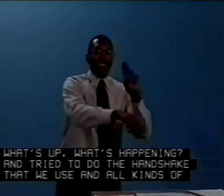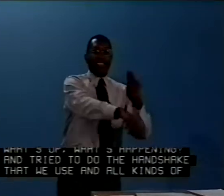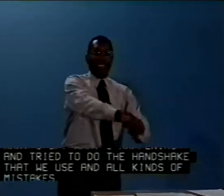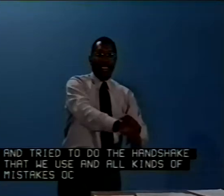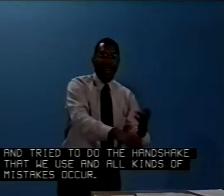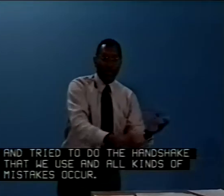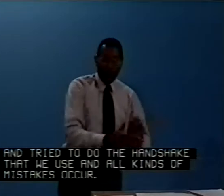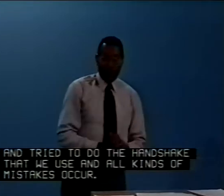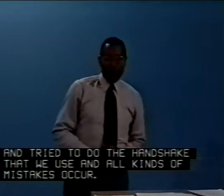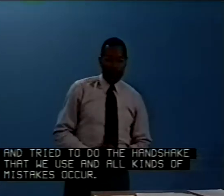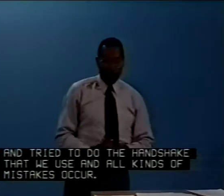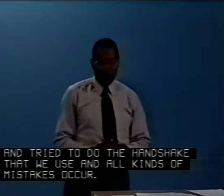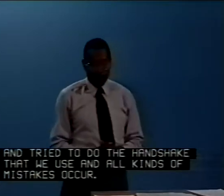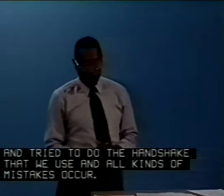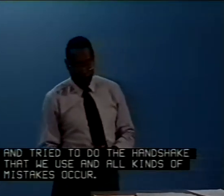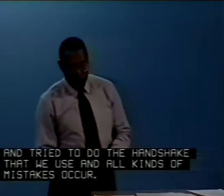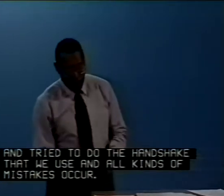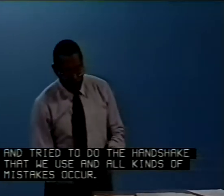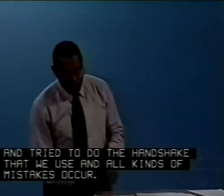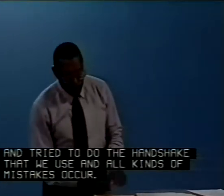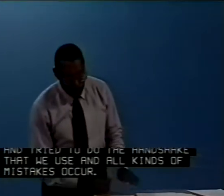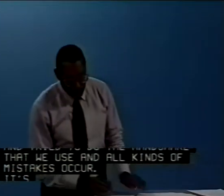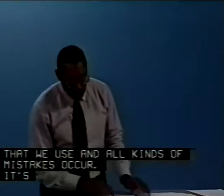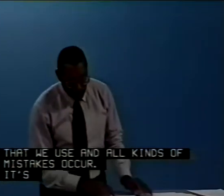It's better off staying natural.